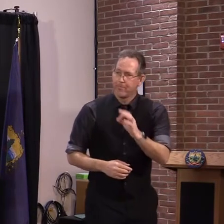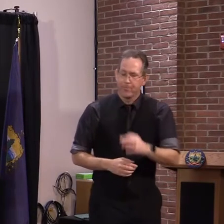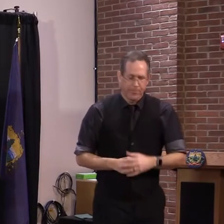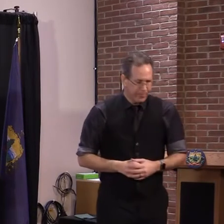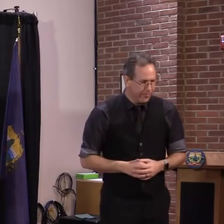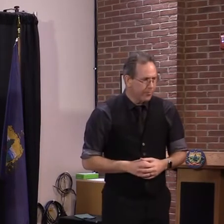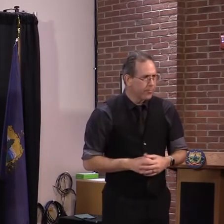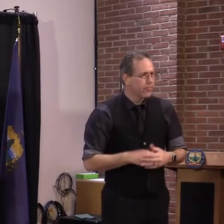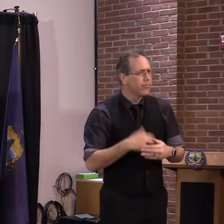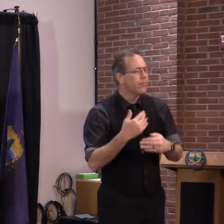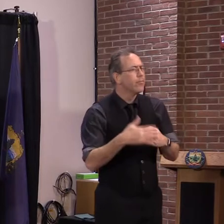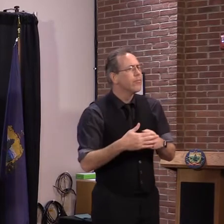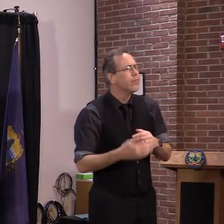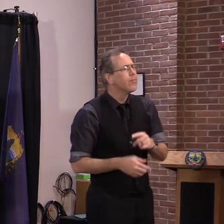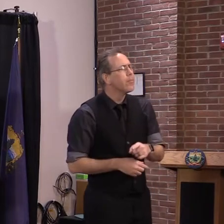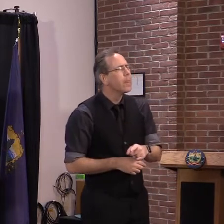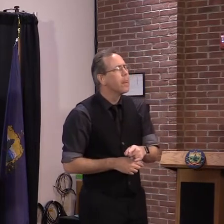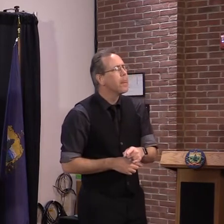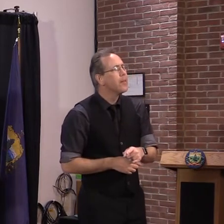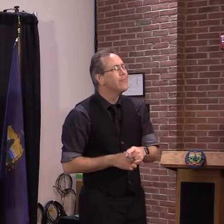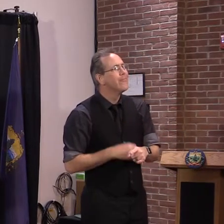Anna Van Dyne, VPR.